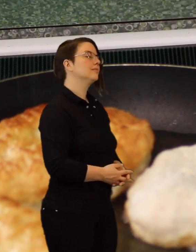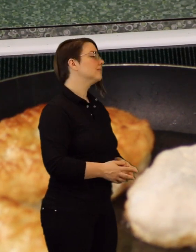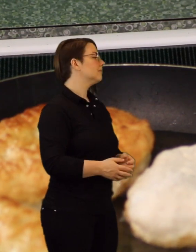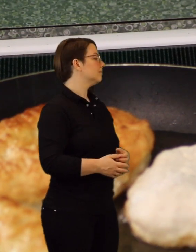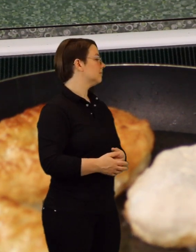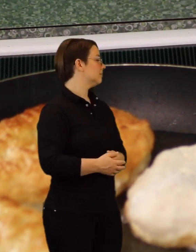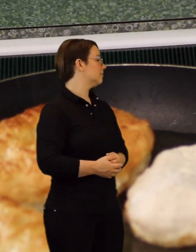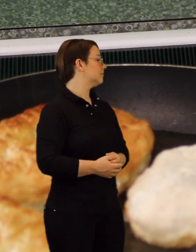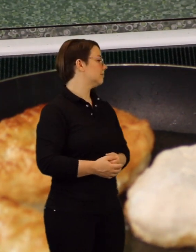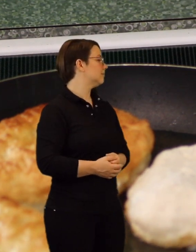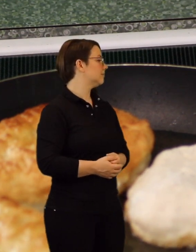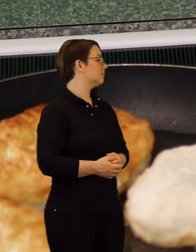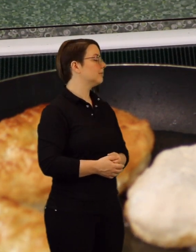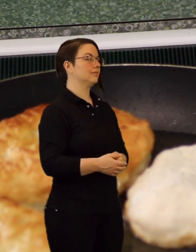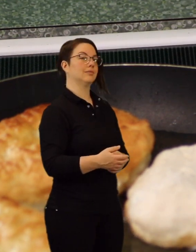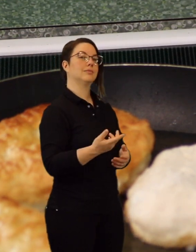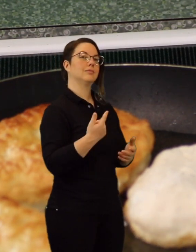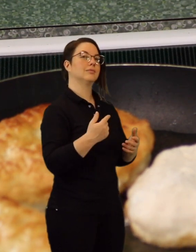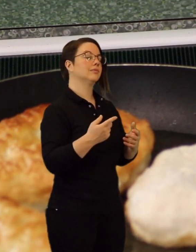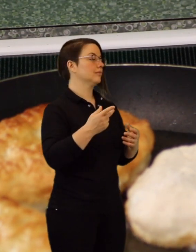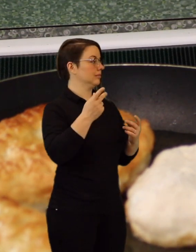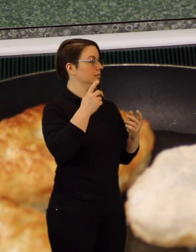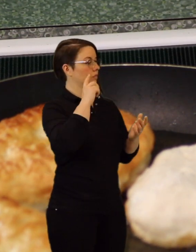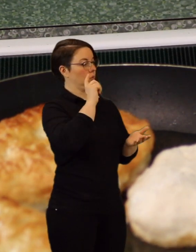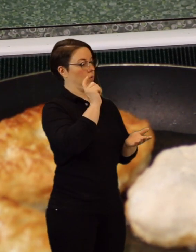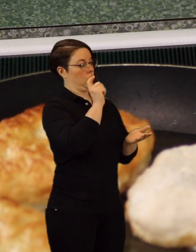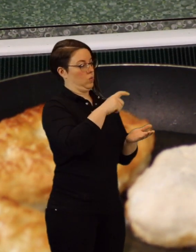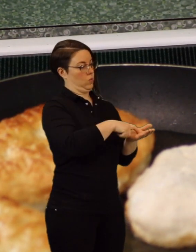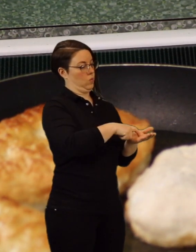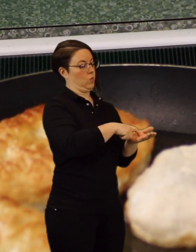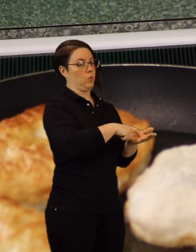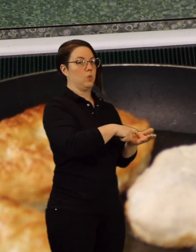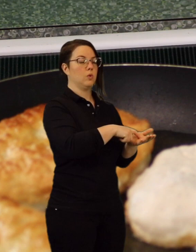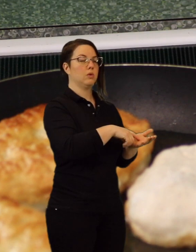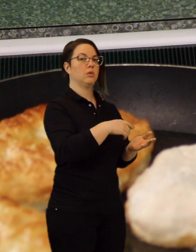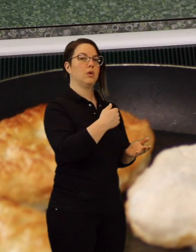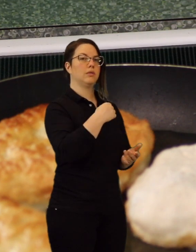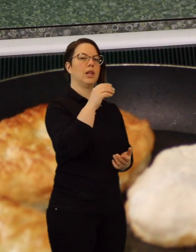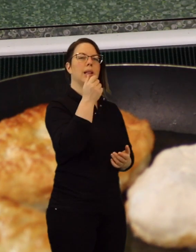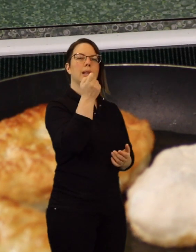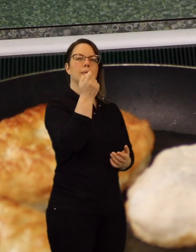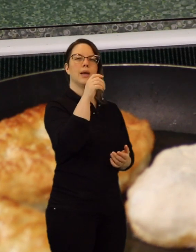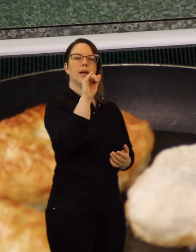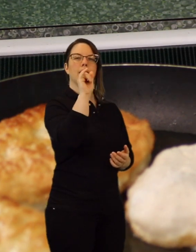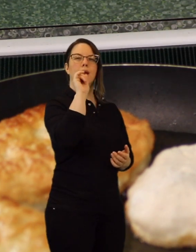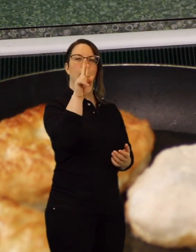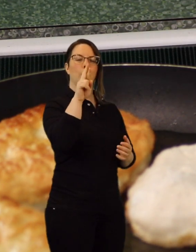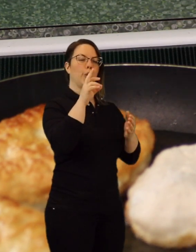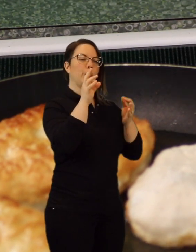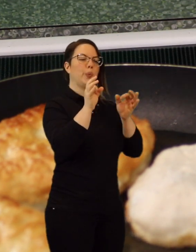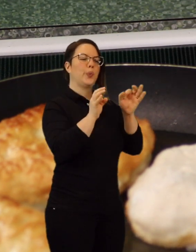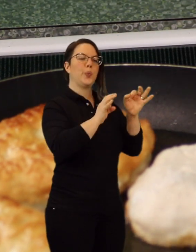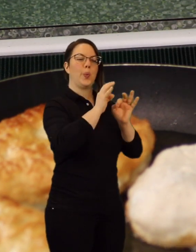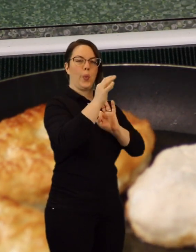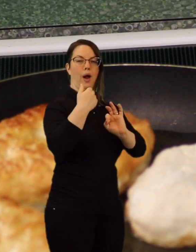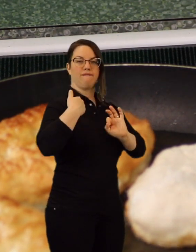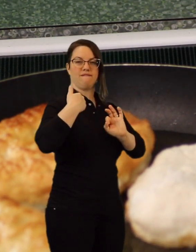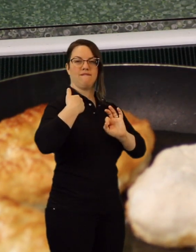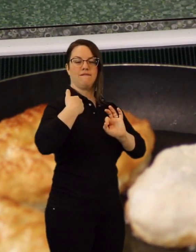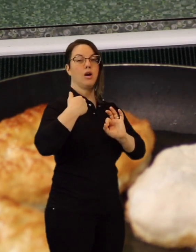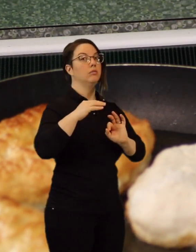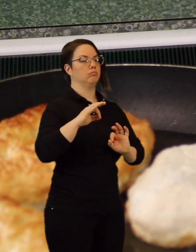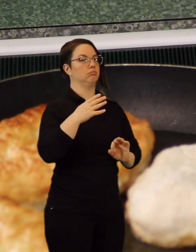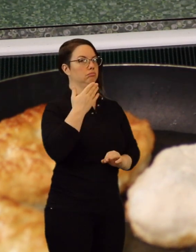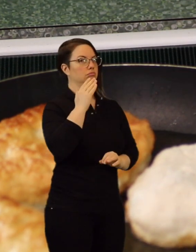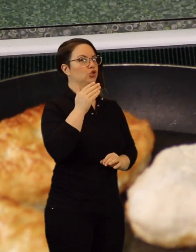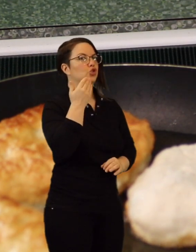we're taking pieces out, part of it you can see that there's little air bubbles in it, and that's a good sign. It's a good sign that we're actually got some air into the dough, and